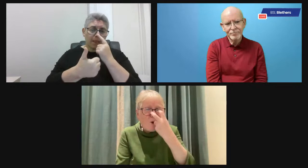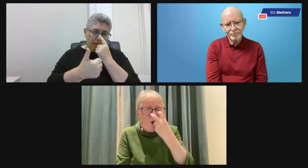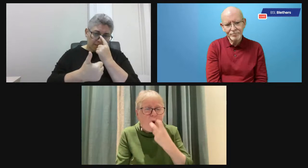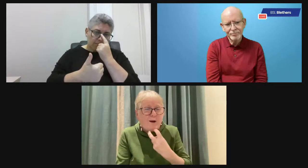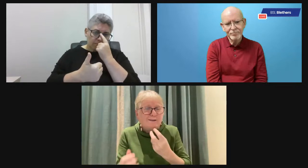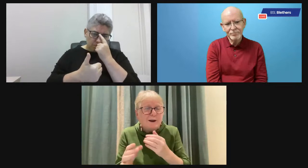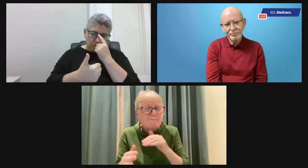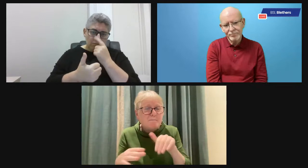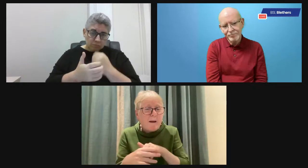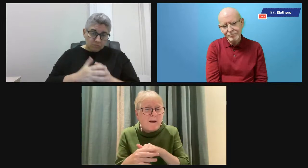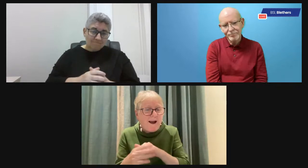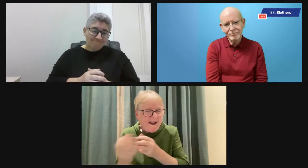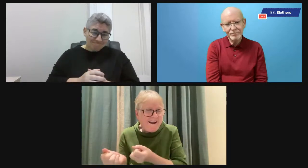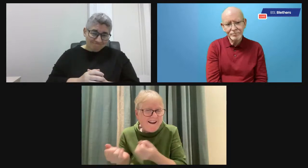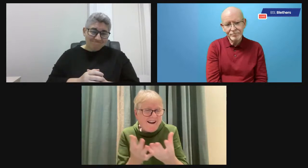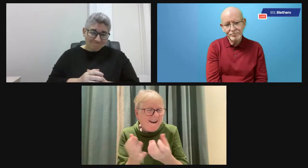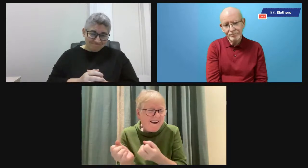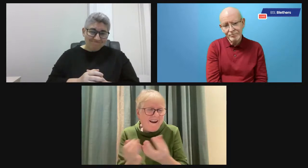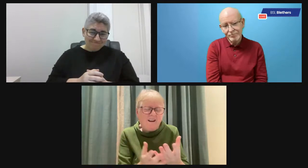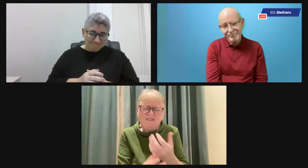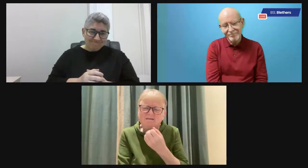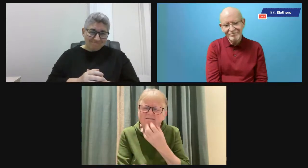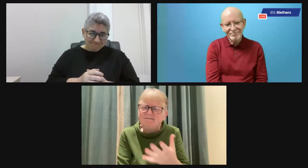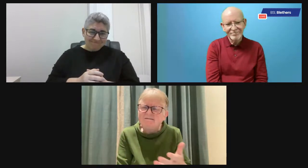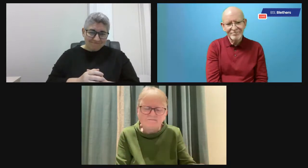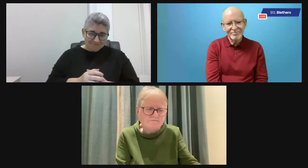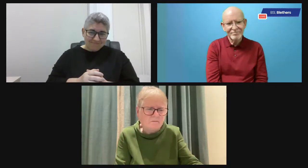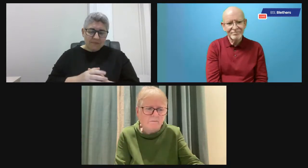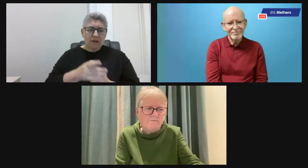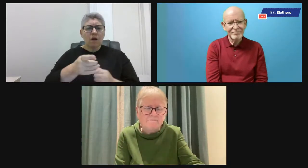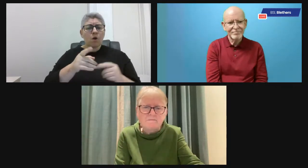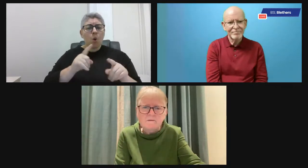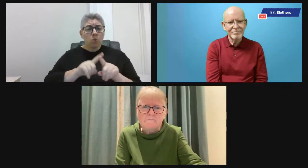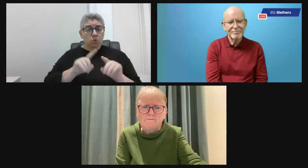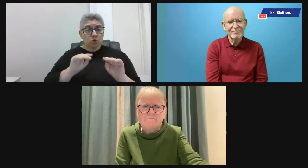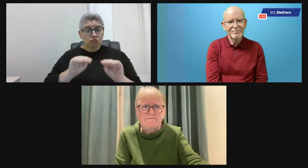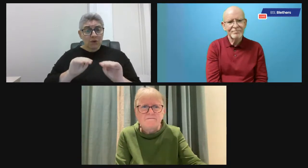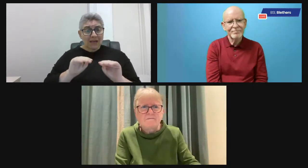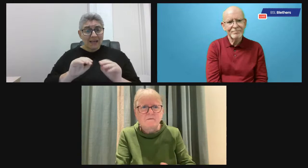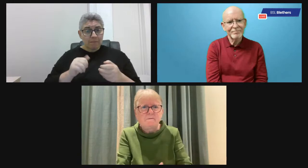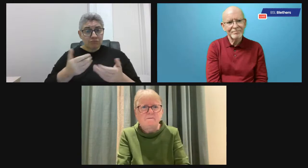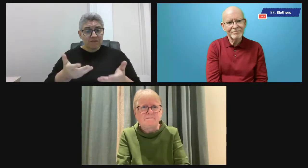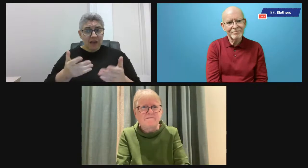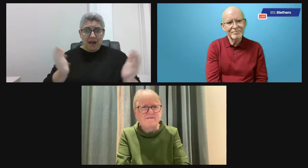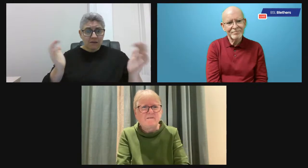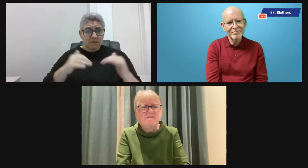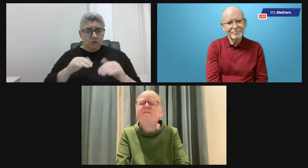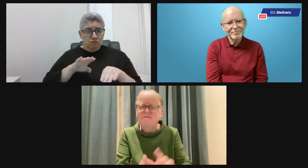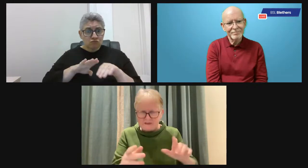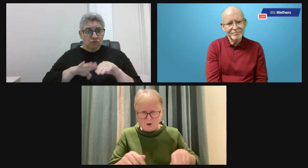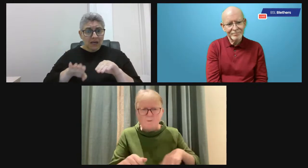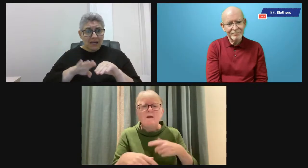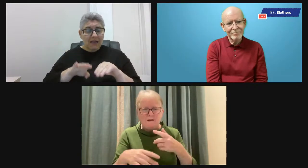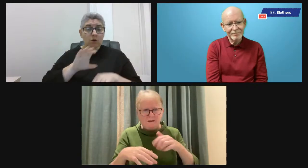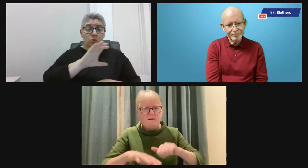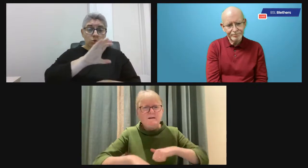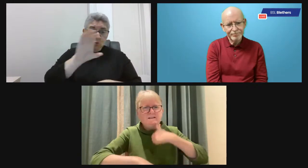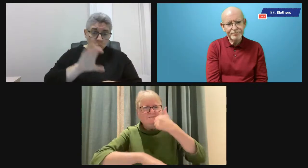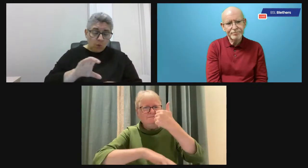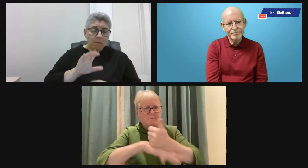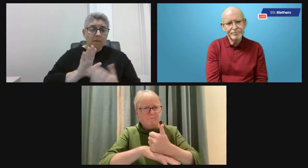And where there are gaps, we're hoping our members will contribute materials, particularly our older members, our more experienced